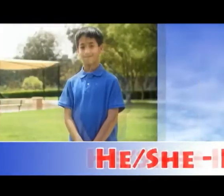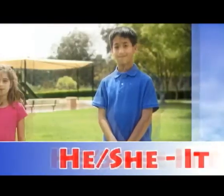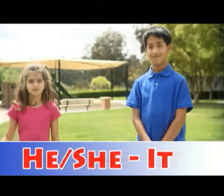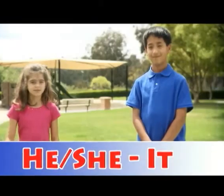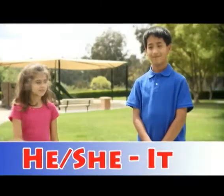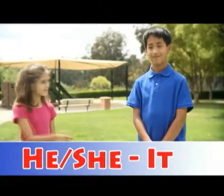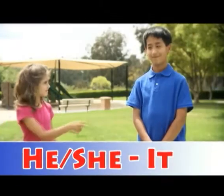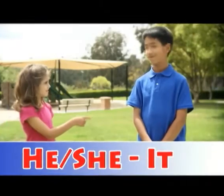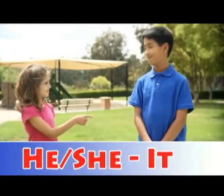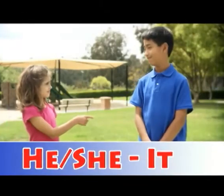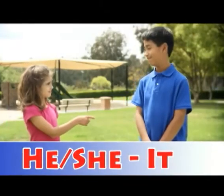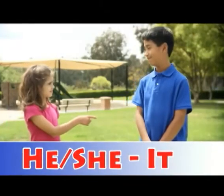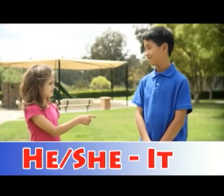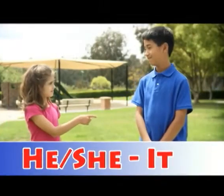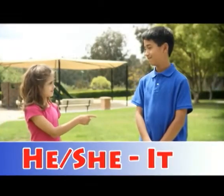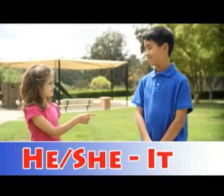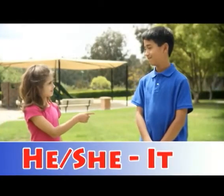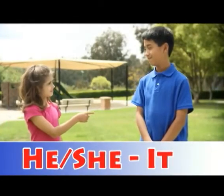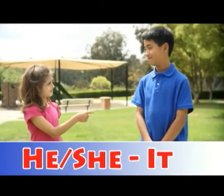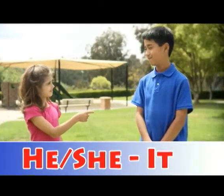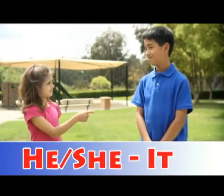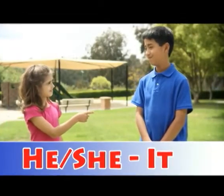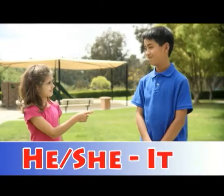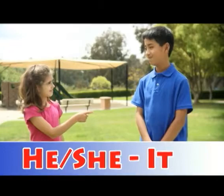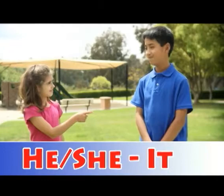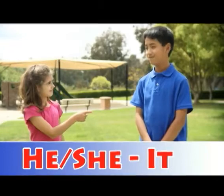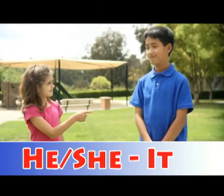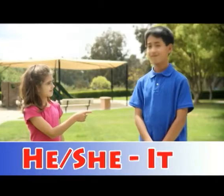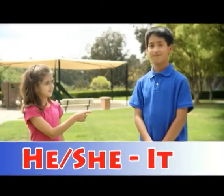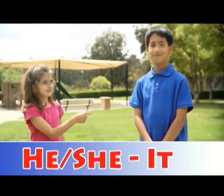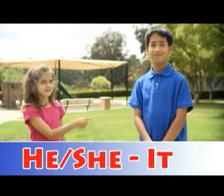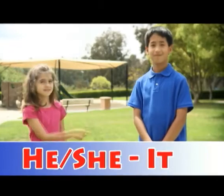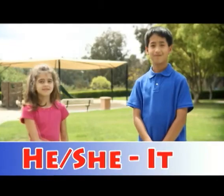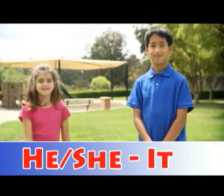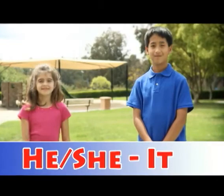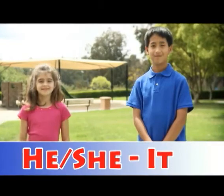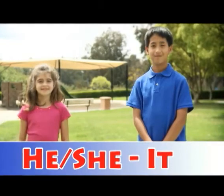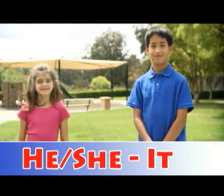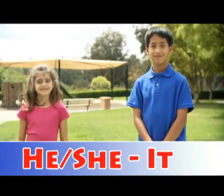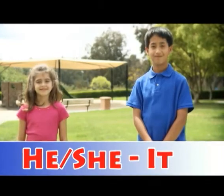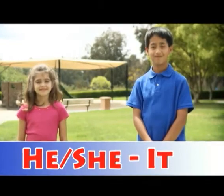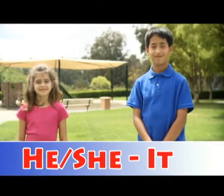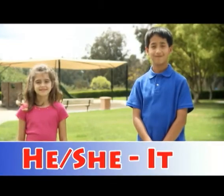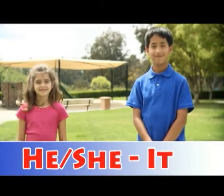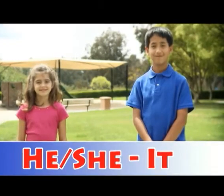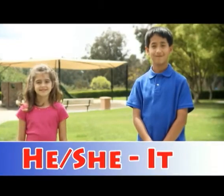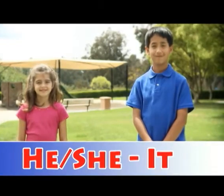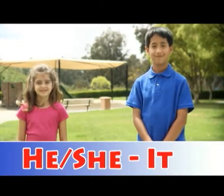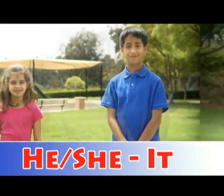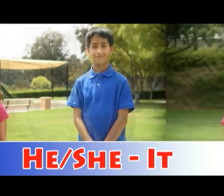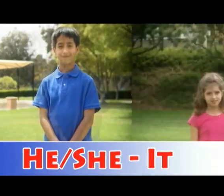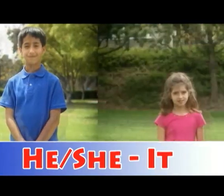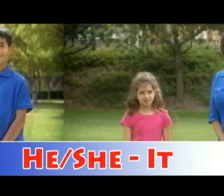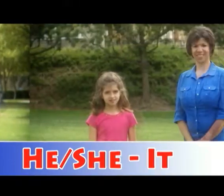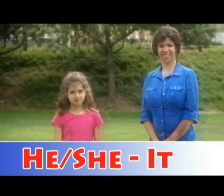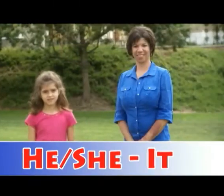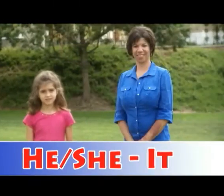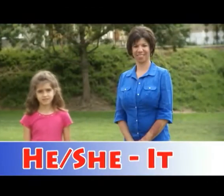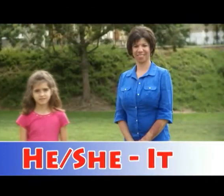He, she or it. He, she and it are indicated by pointing to the